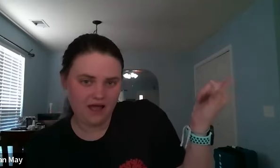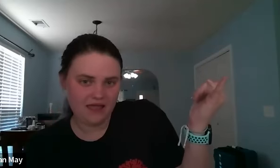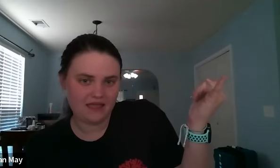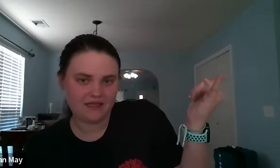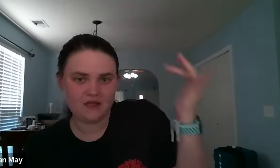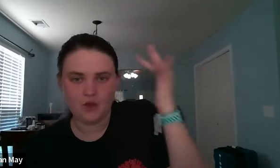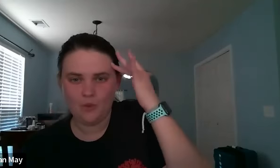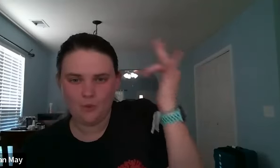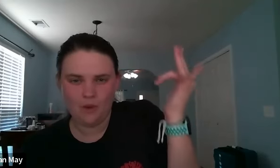Why.